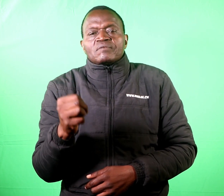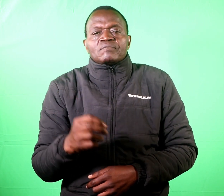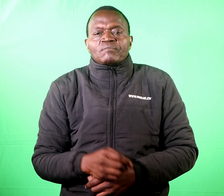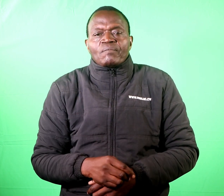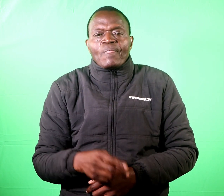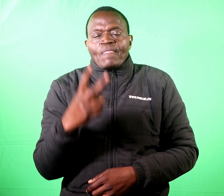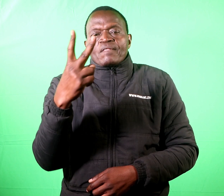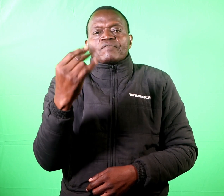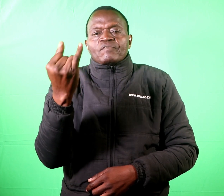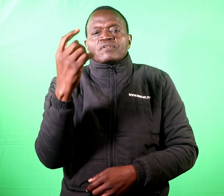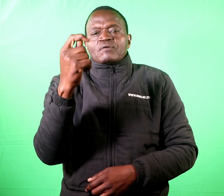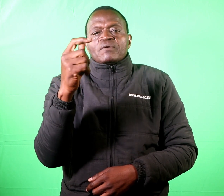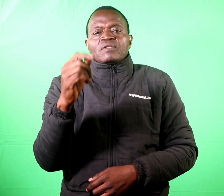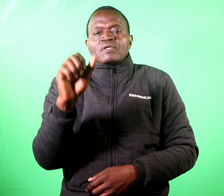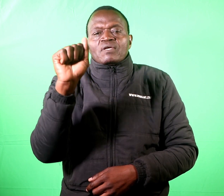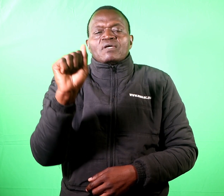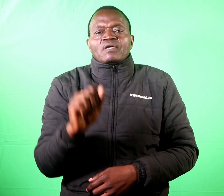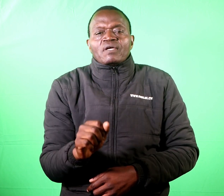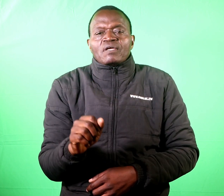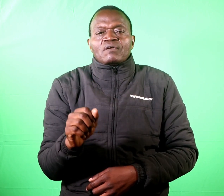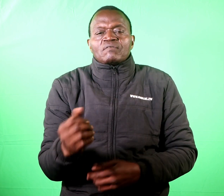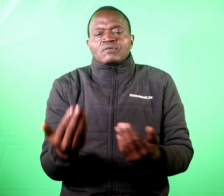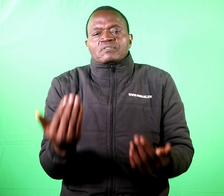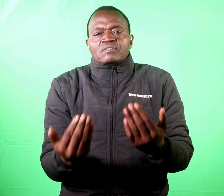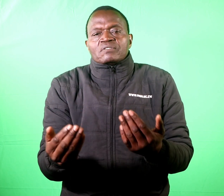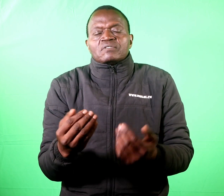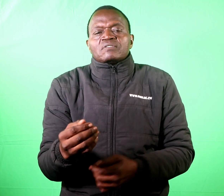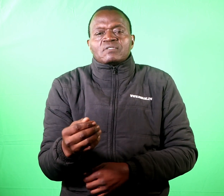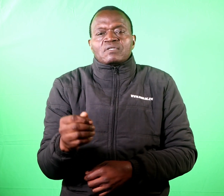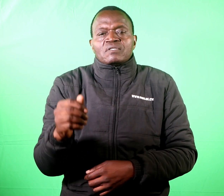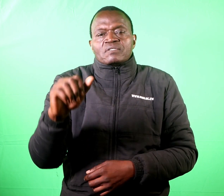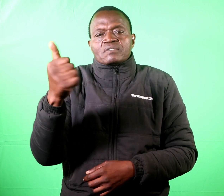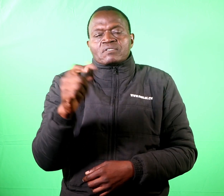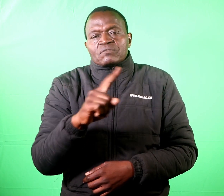Vitamin A supplementation for children aged 6 to 59 months.